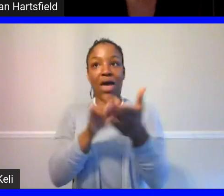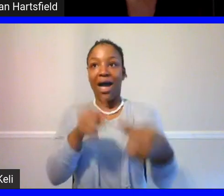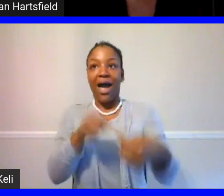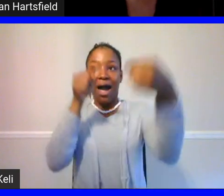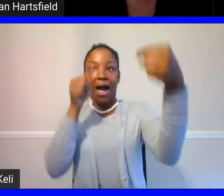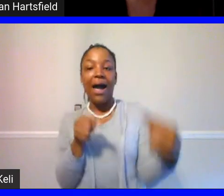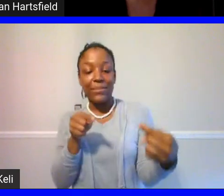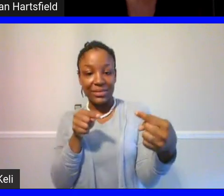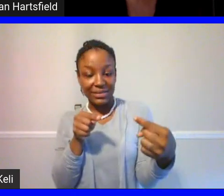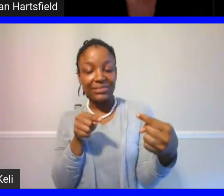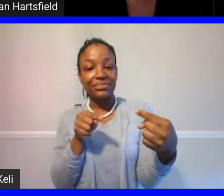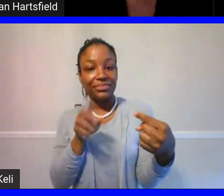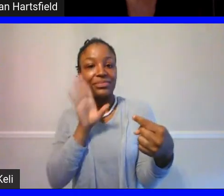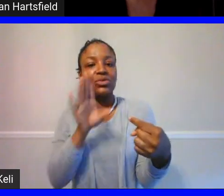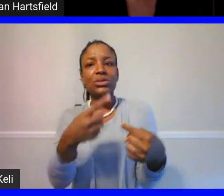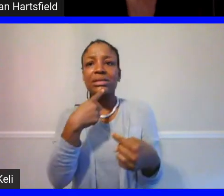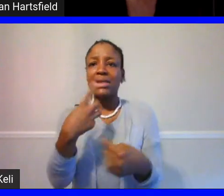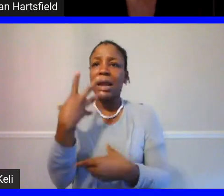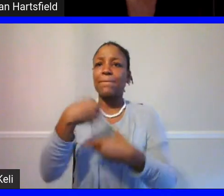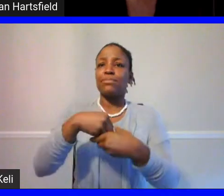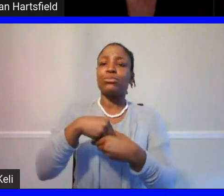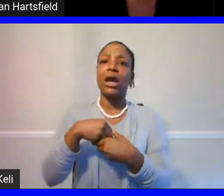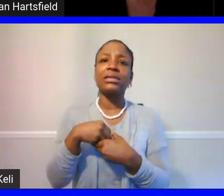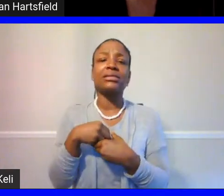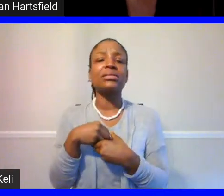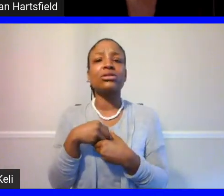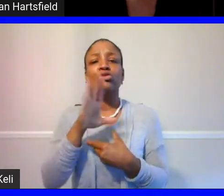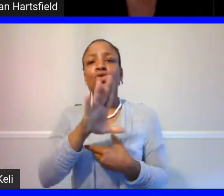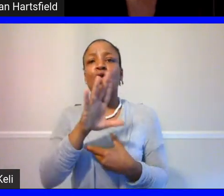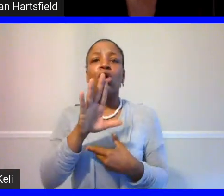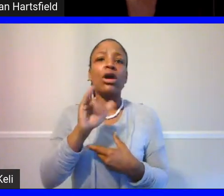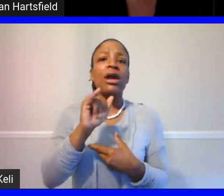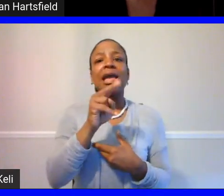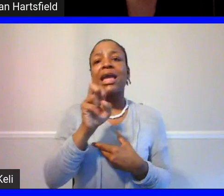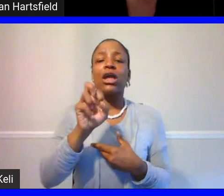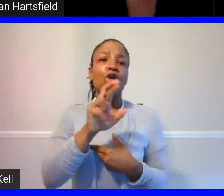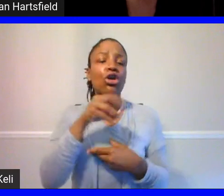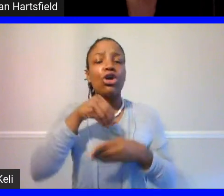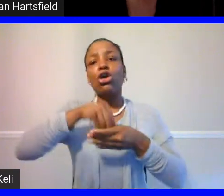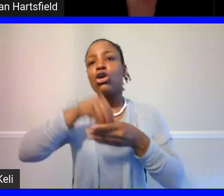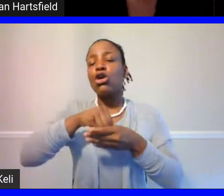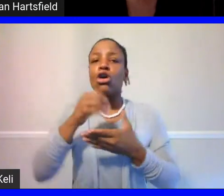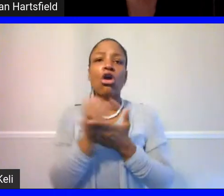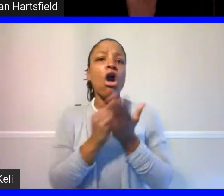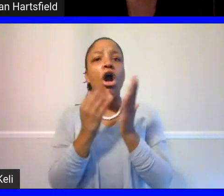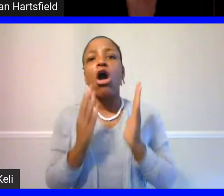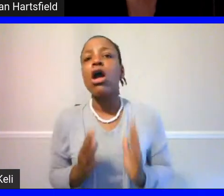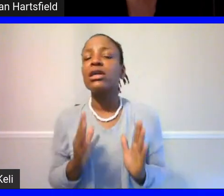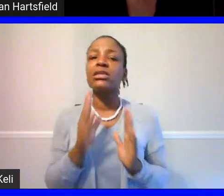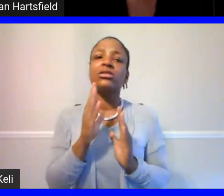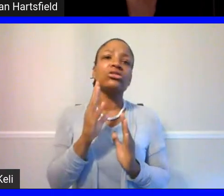say, embrace your inner artist. Embrace your inner creative during this time period.